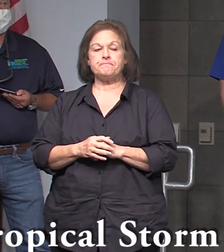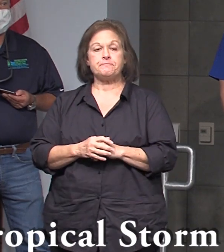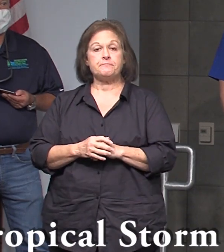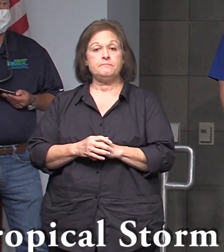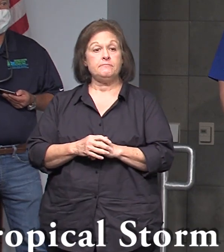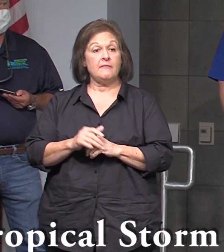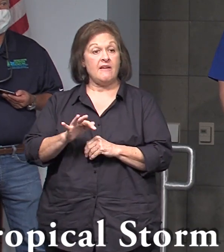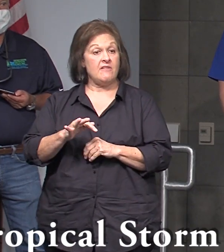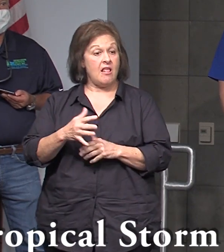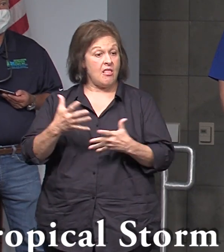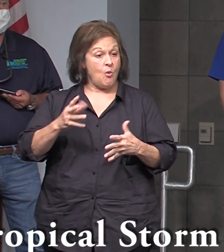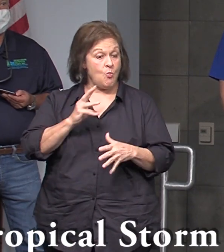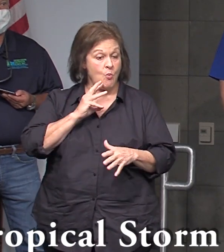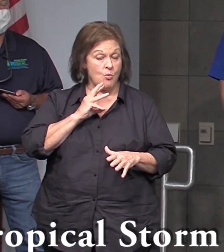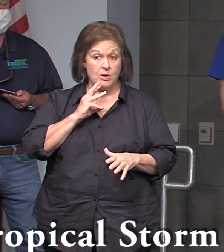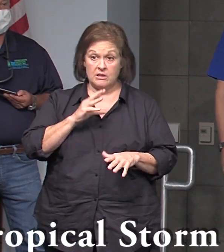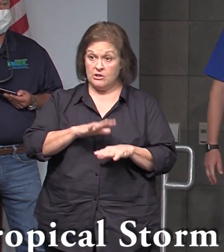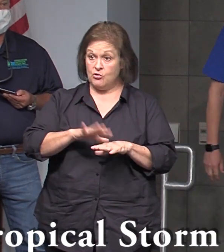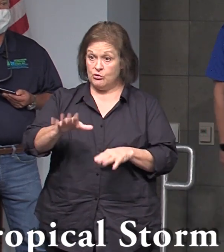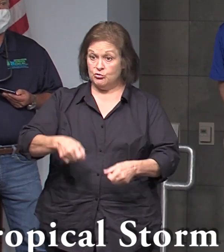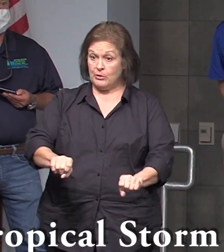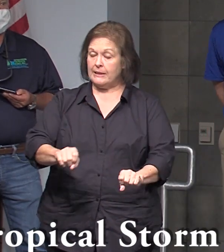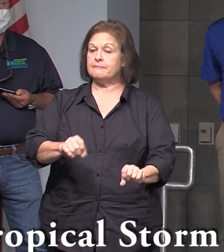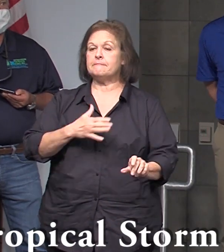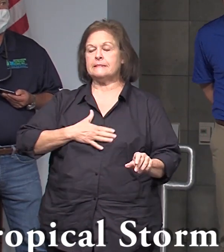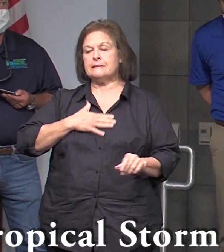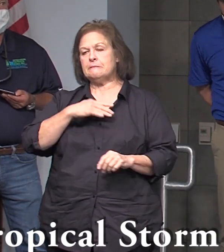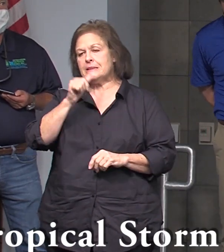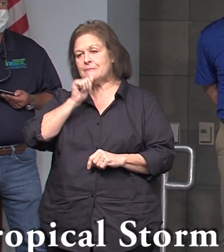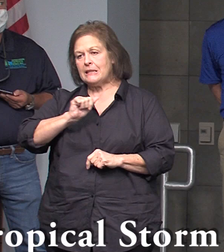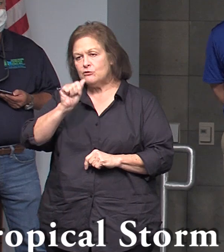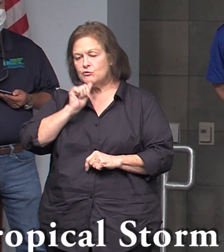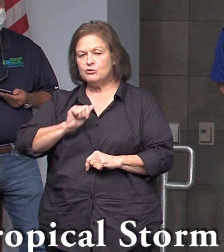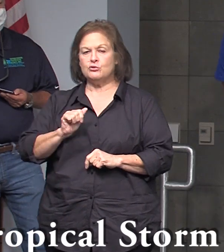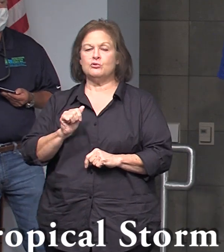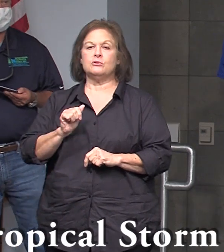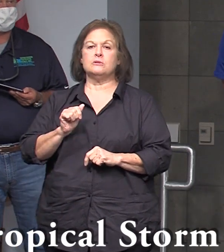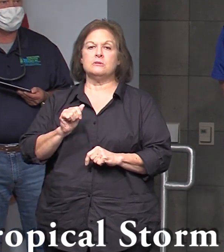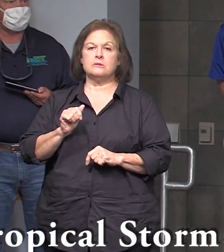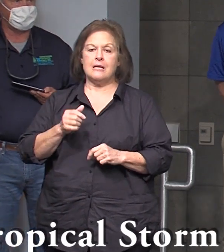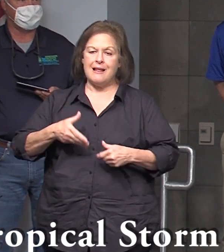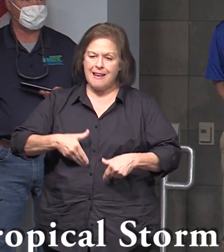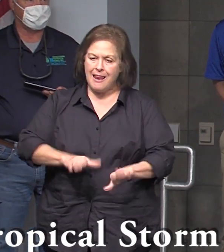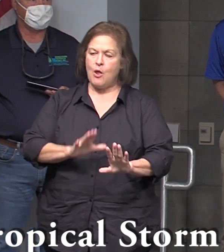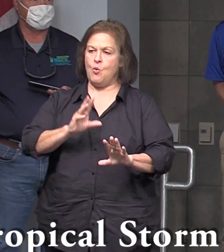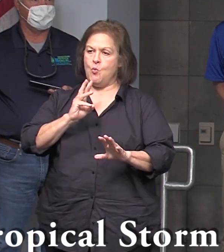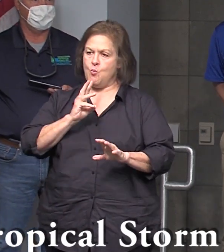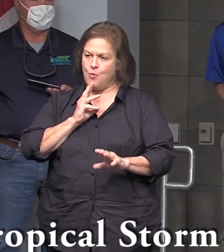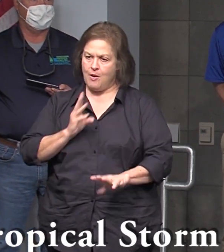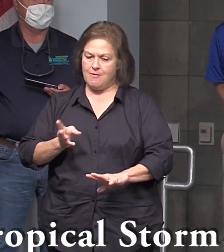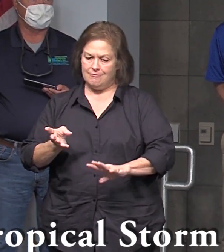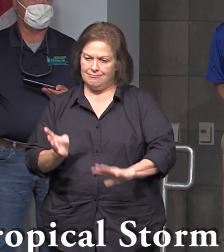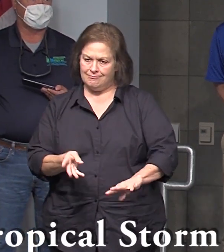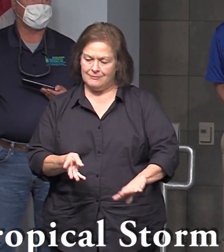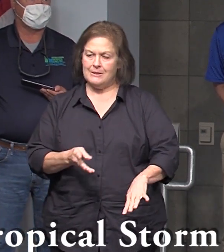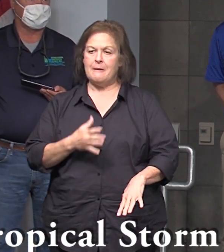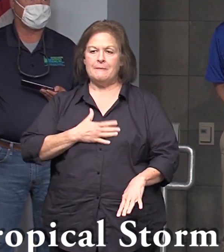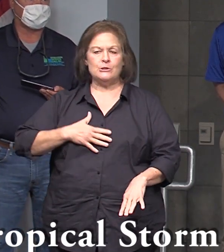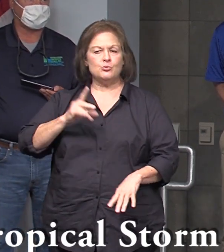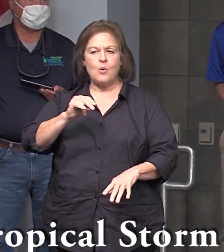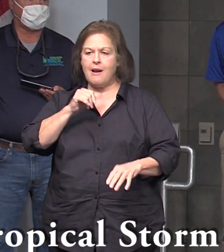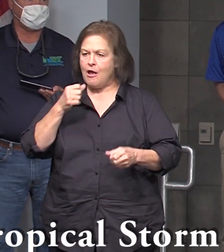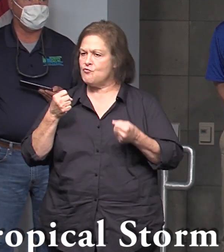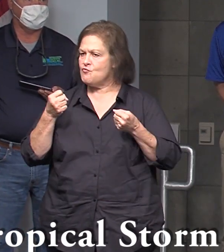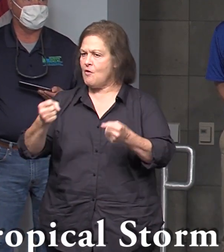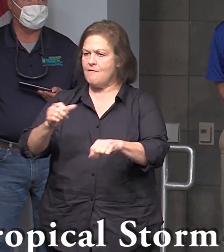have a lot of water in the streets, we need everybody to be patient. We need everybody to allow our drainage system to do work. Again, stay off the